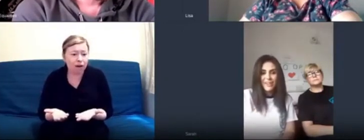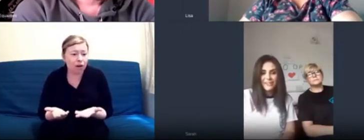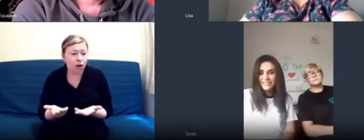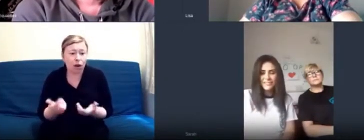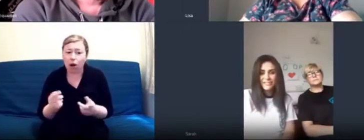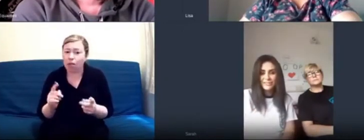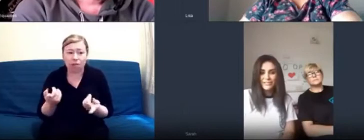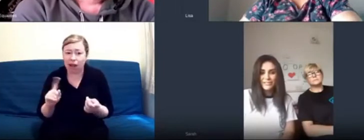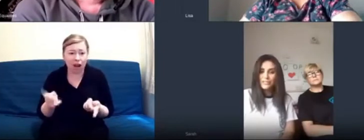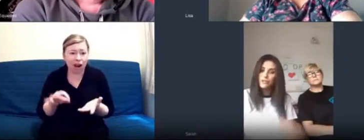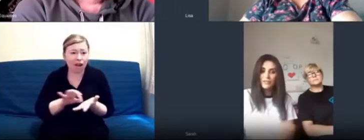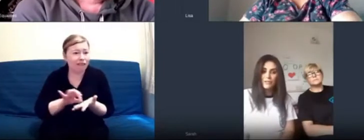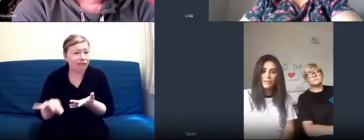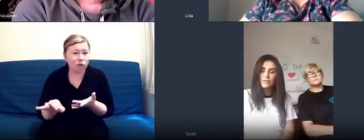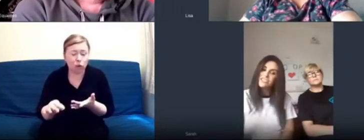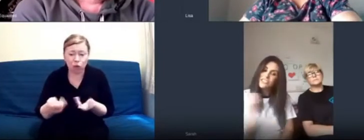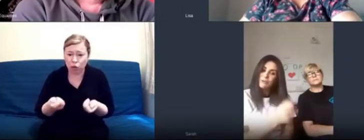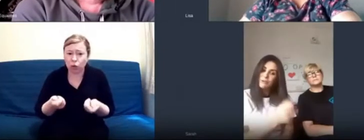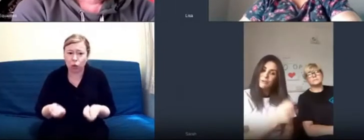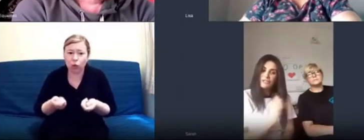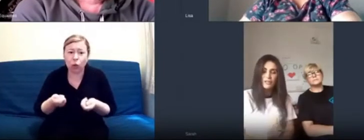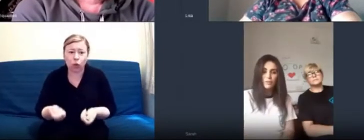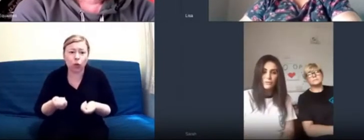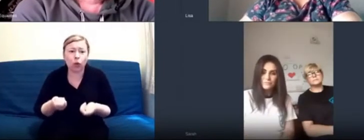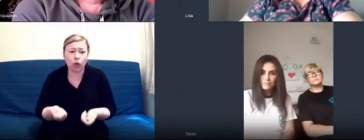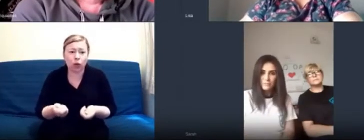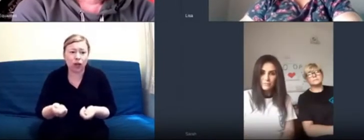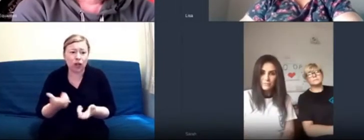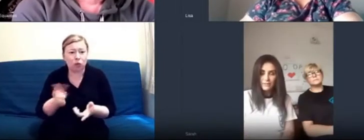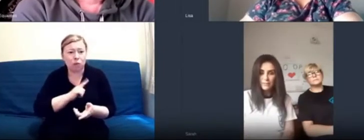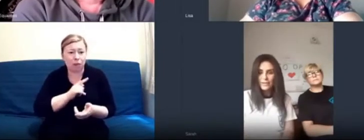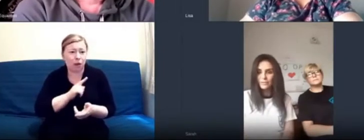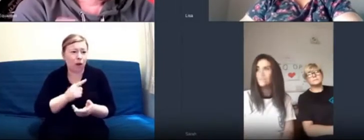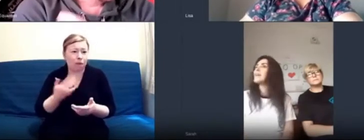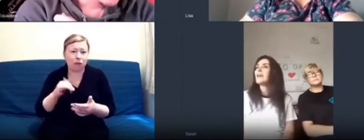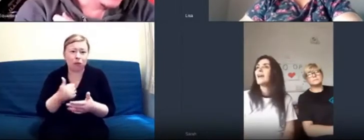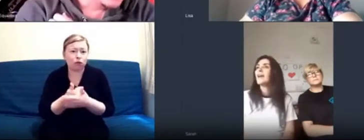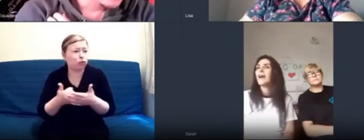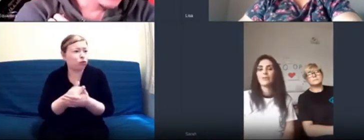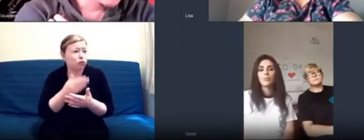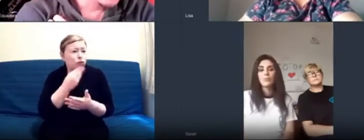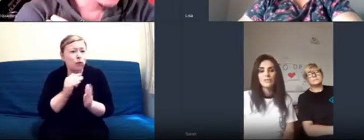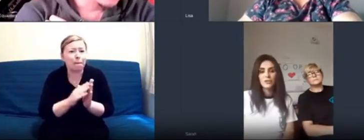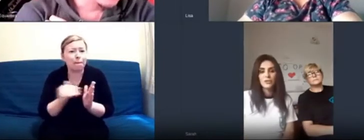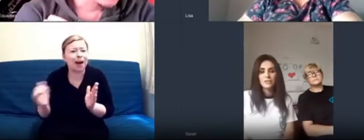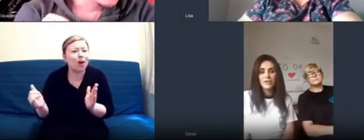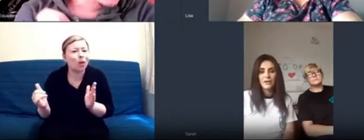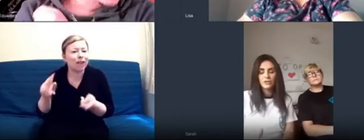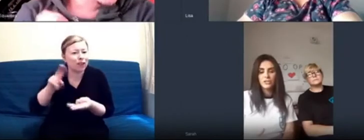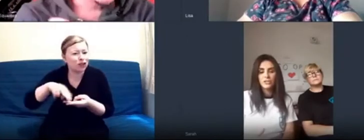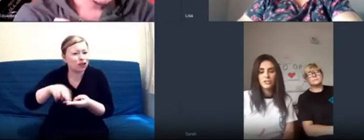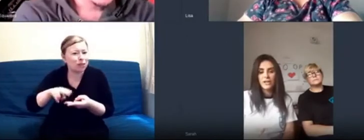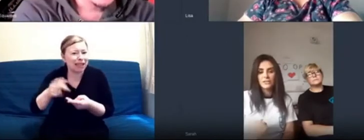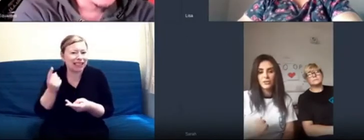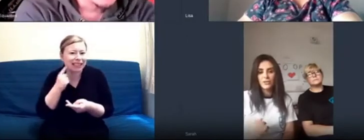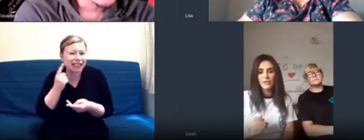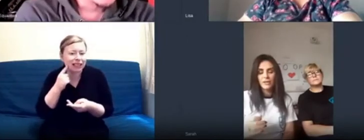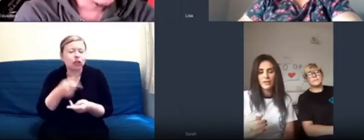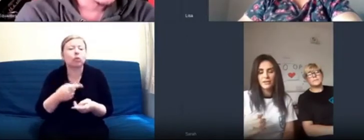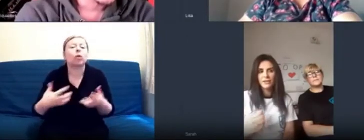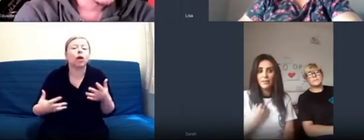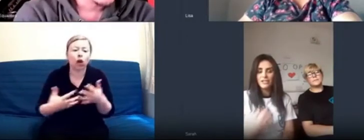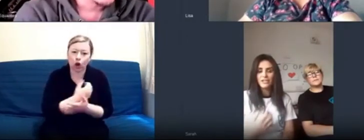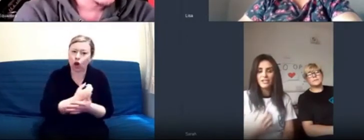to run their gas 7 days a week to cook the meals, where it's cheaper just to throw it in the microwave. And we secured that contract